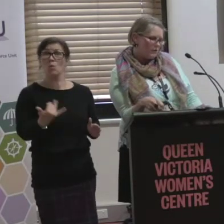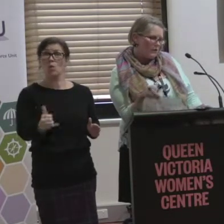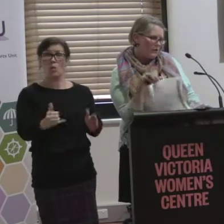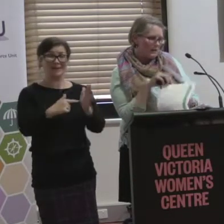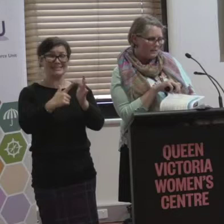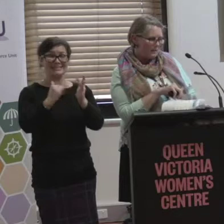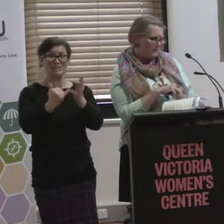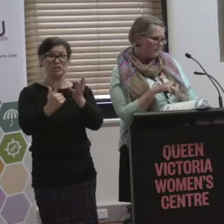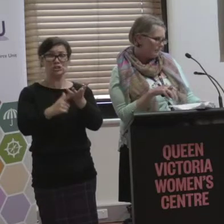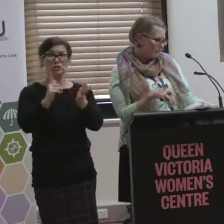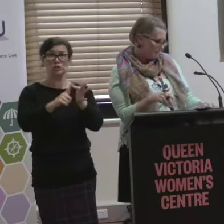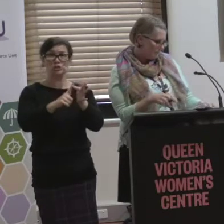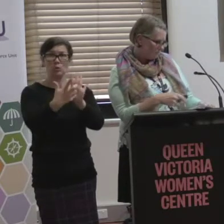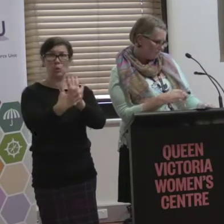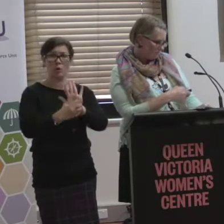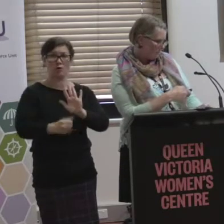tissue for transplant.